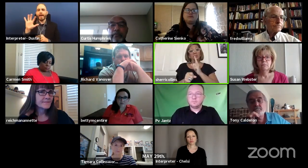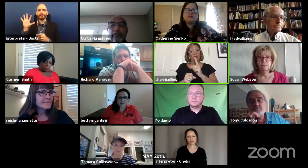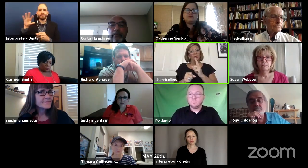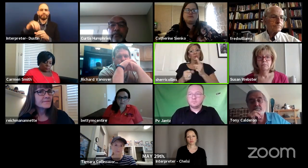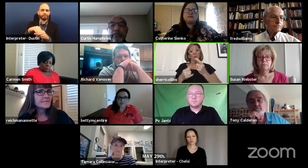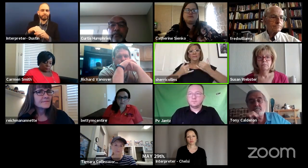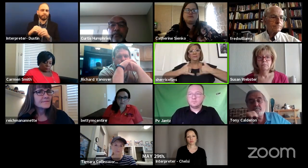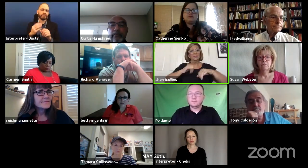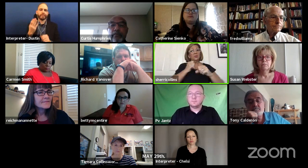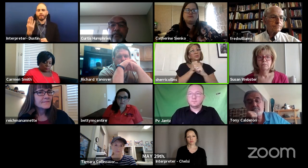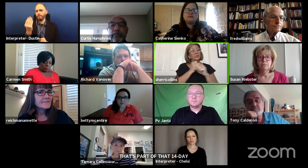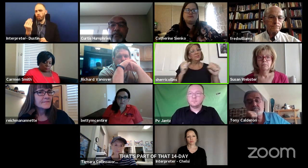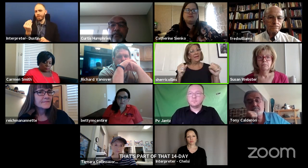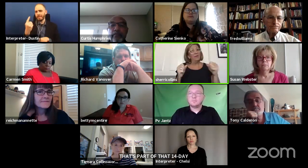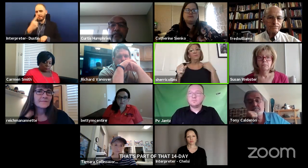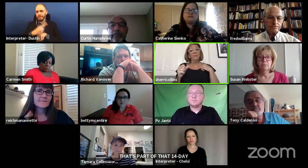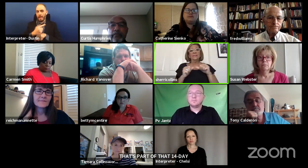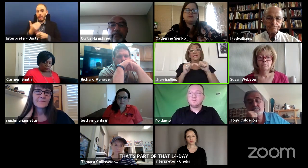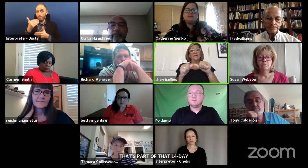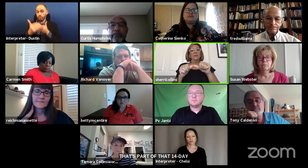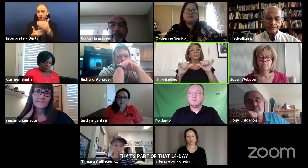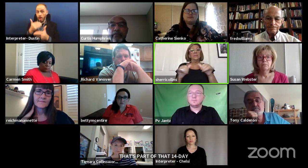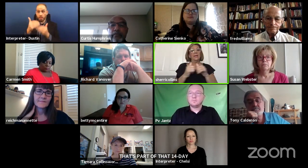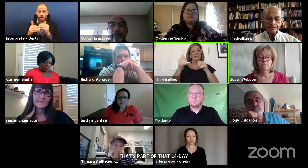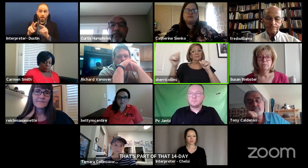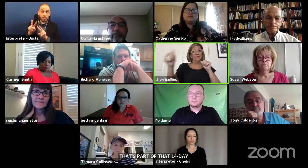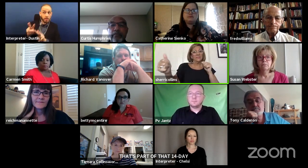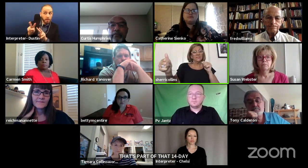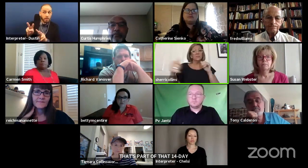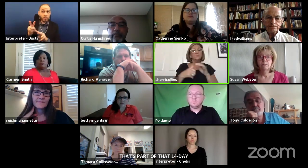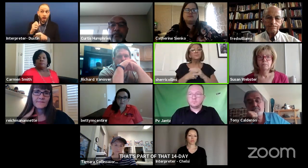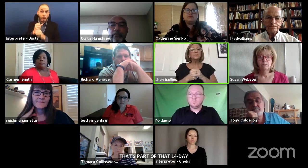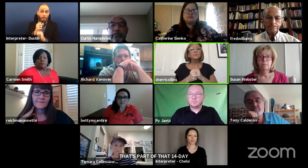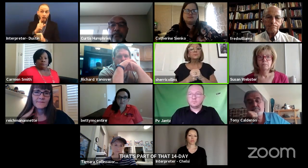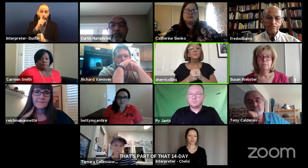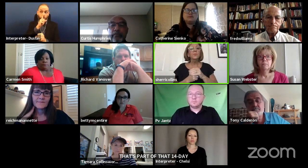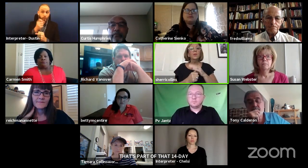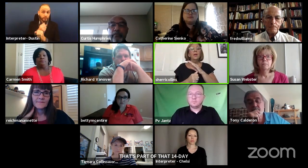make sure it's still safe, continue to stay distant.